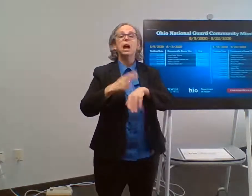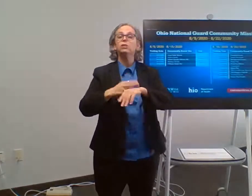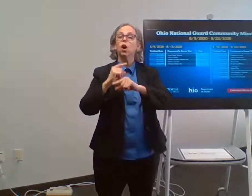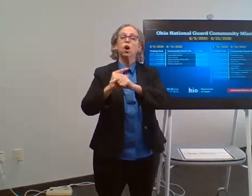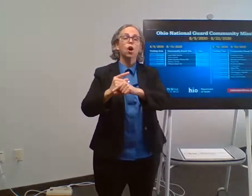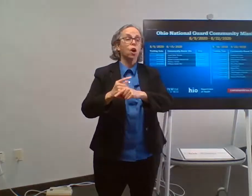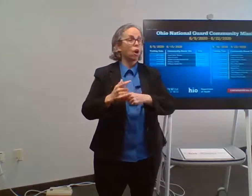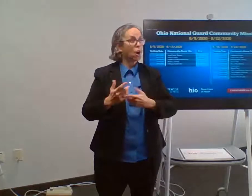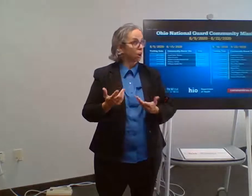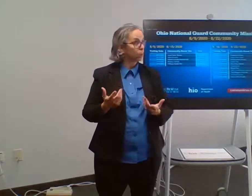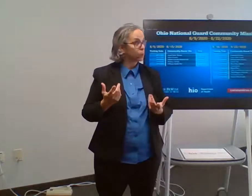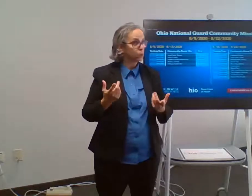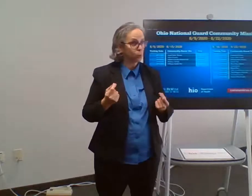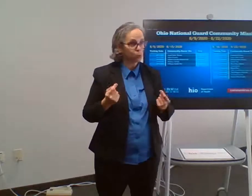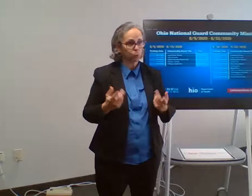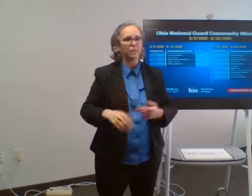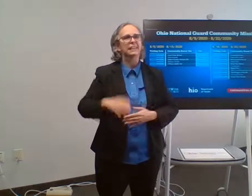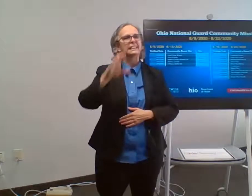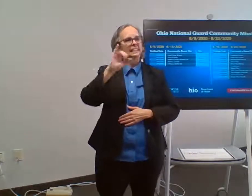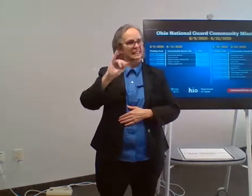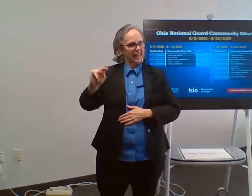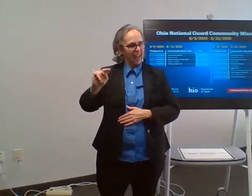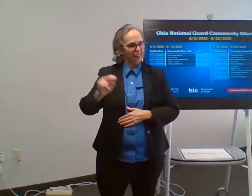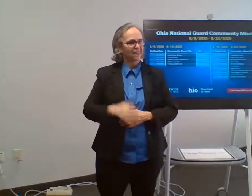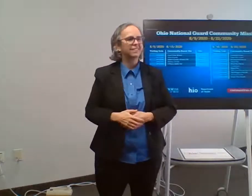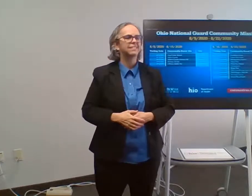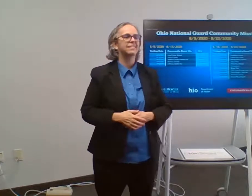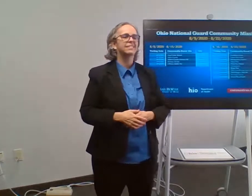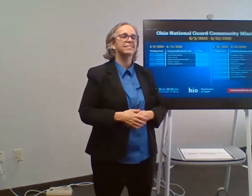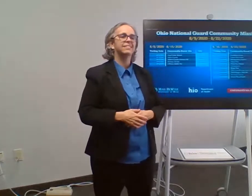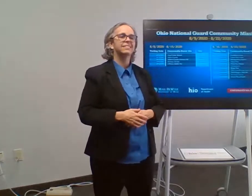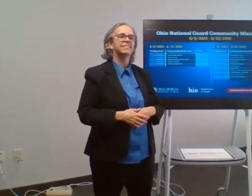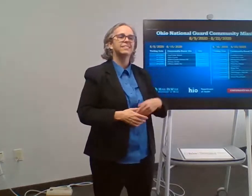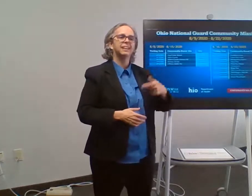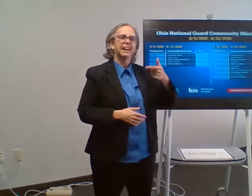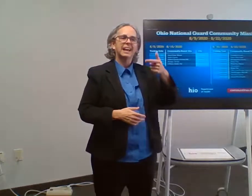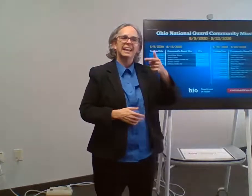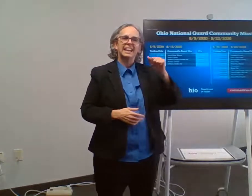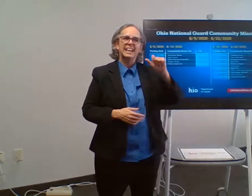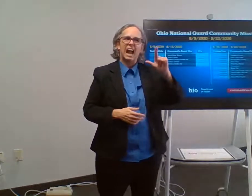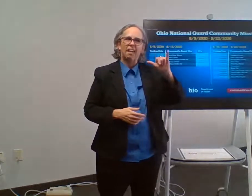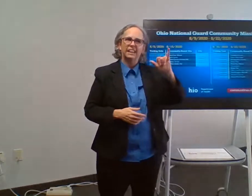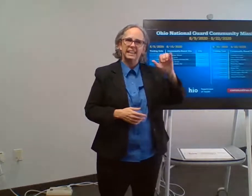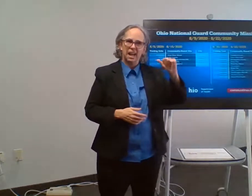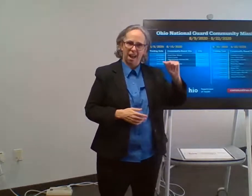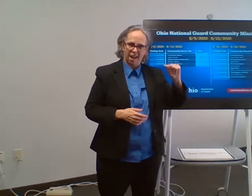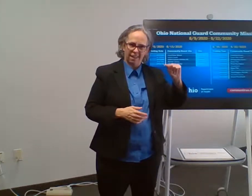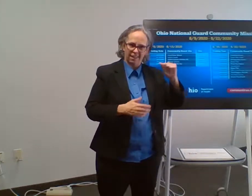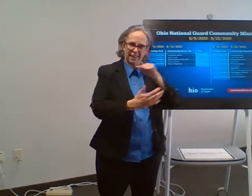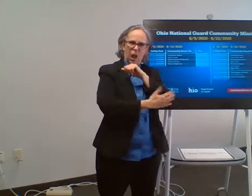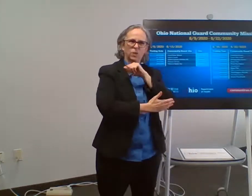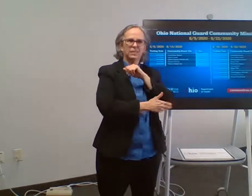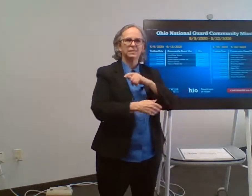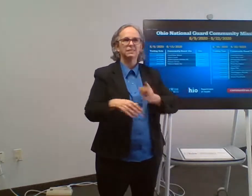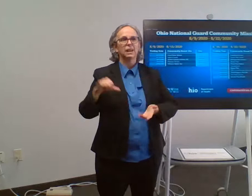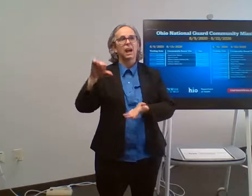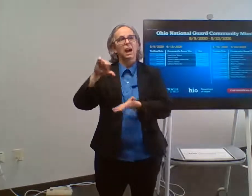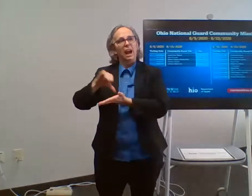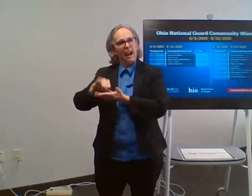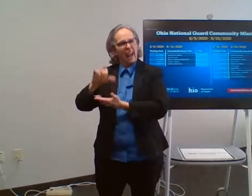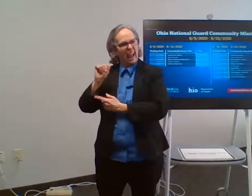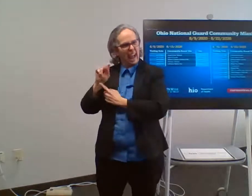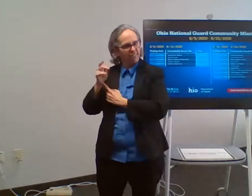to be in Cincinnati, Gallia County, Athens County, Cincinnati, and